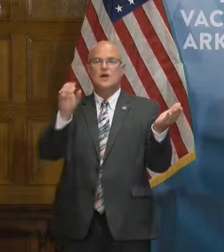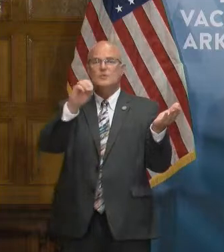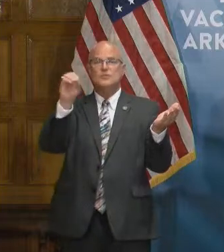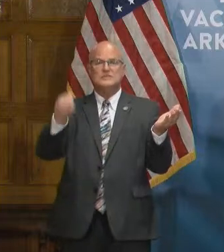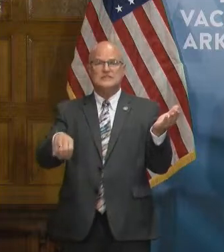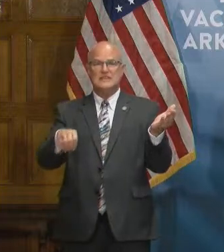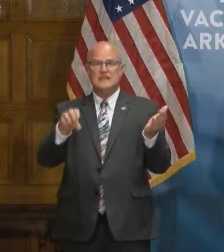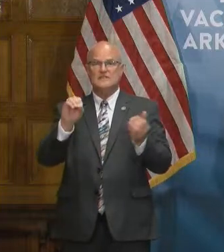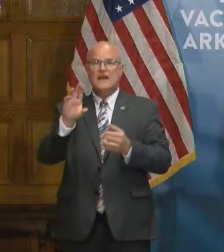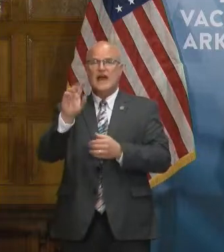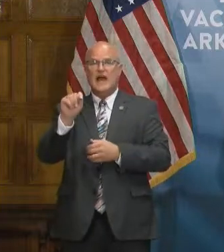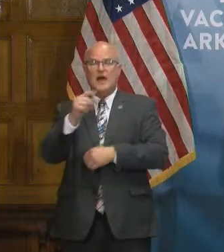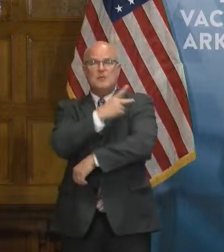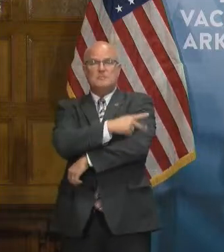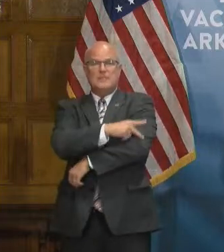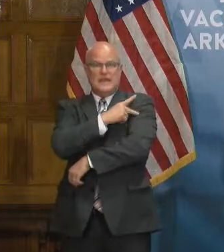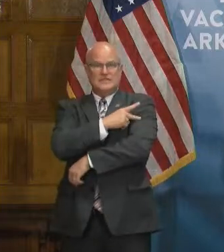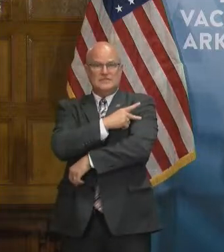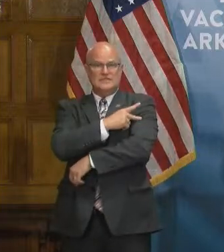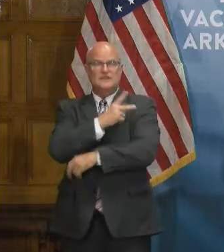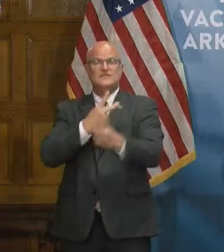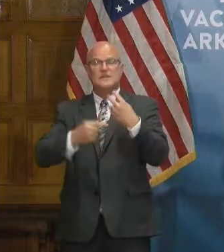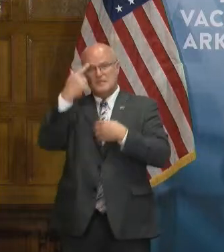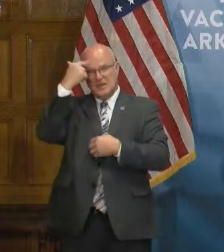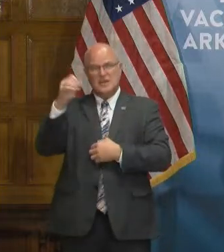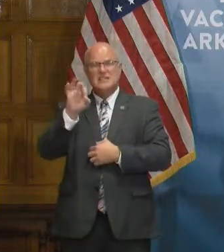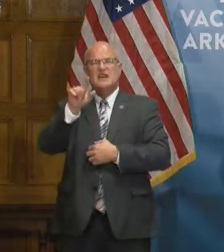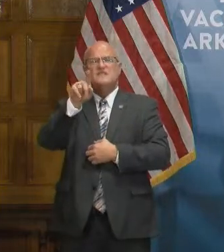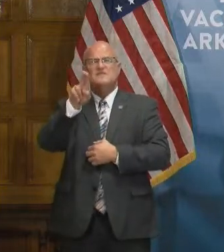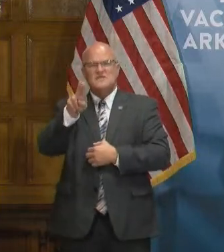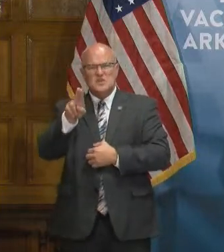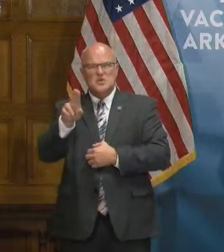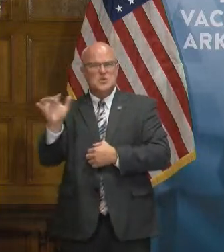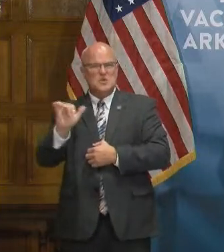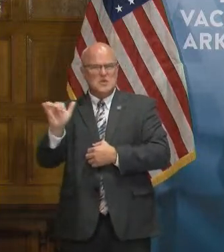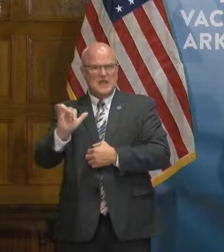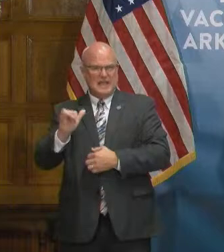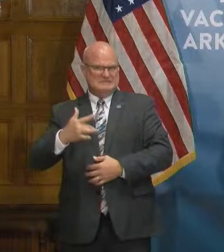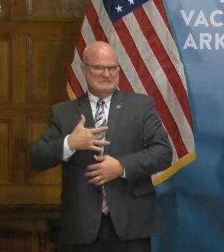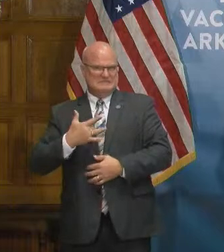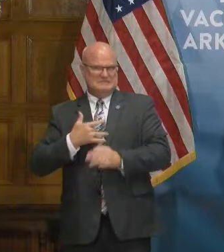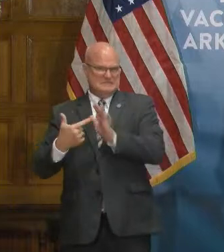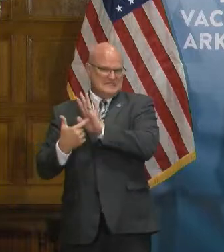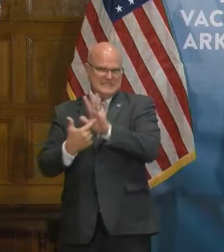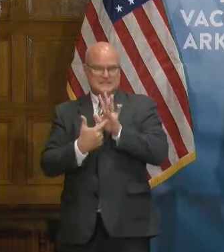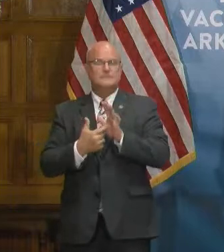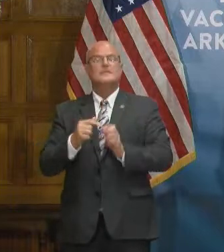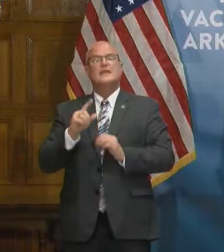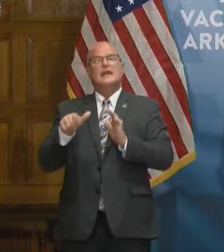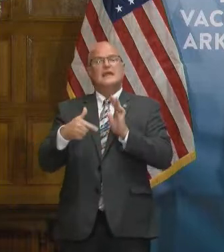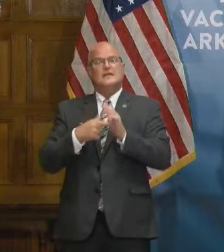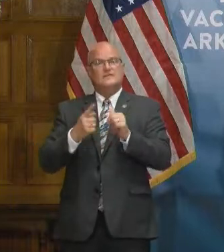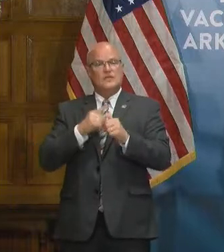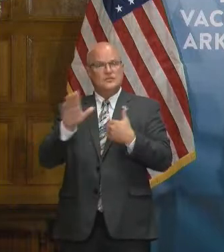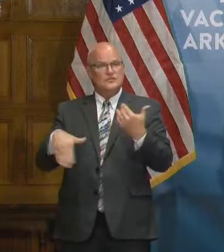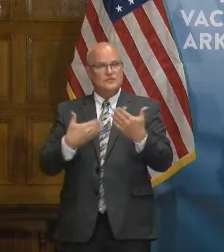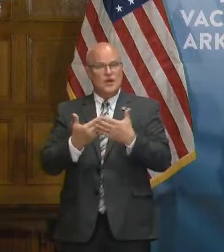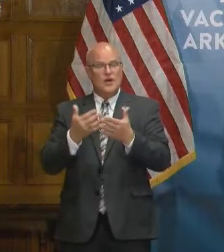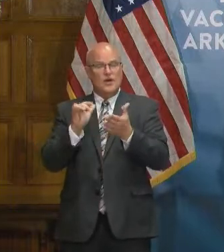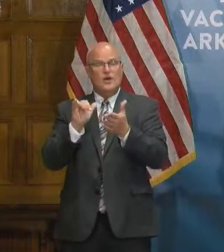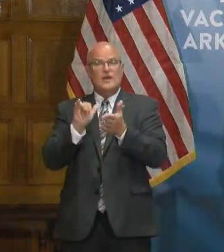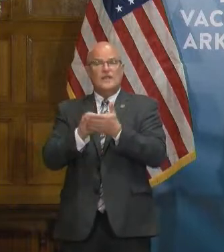percentage of outpatient visits due to flu-like illnesses. And this is, first of all,